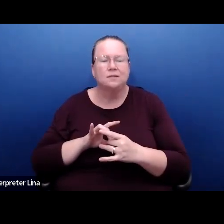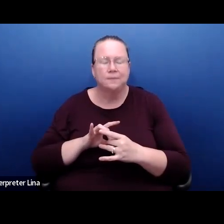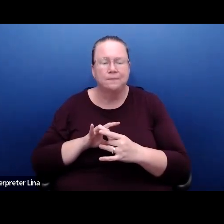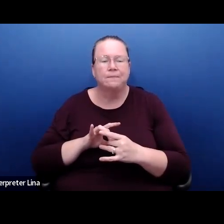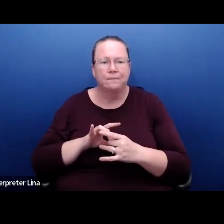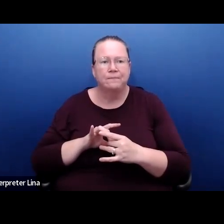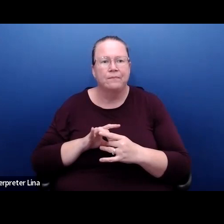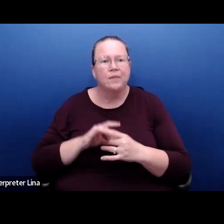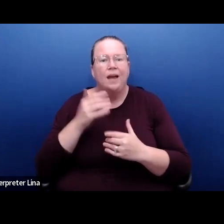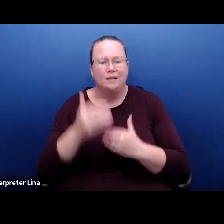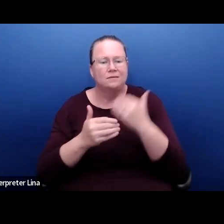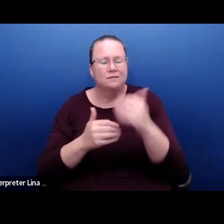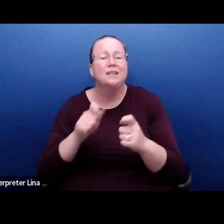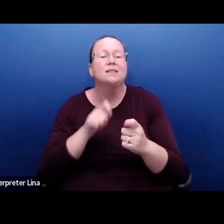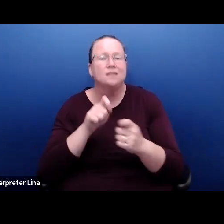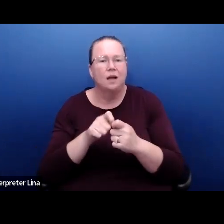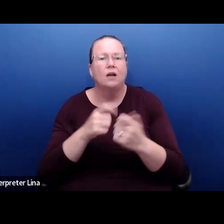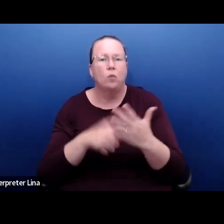walks you through exactly what she's doing.